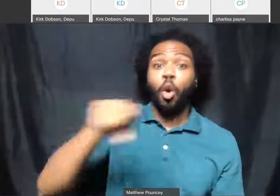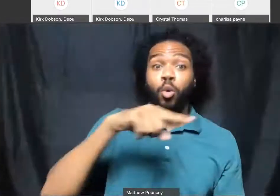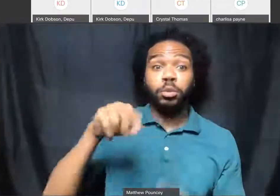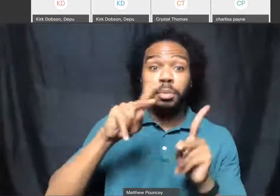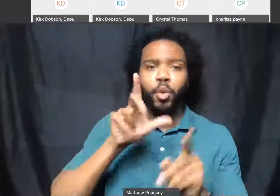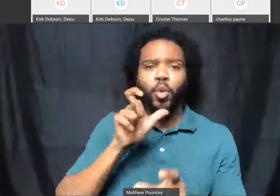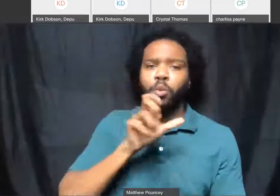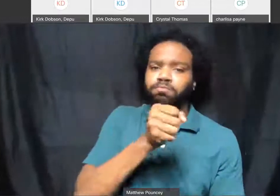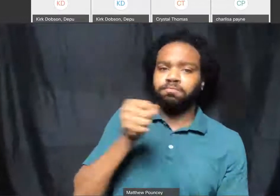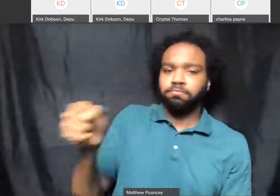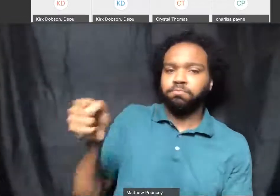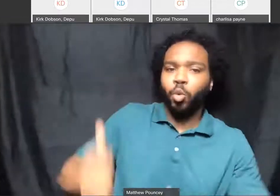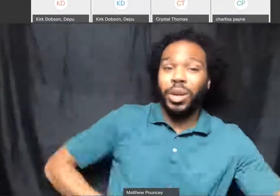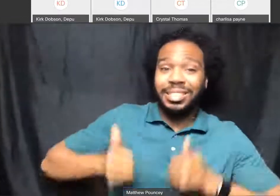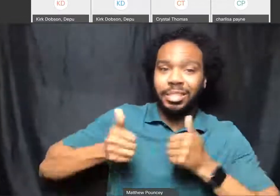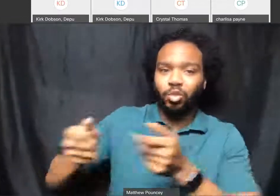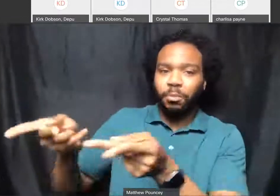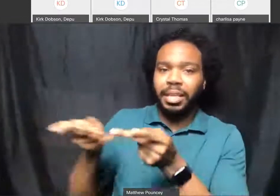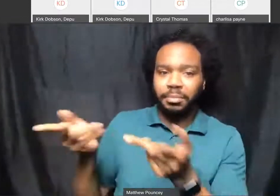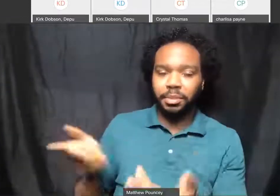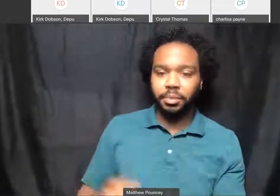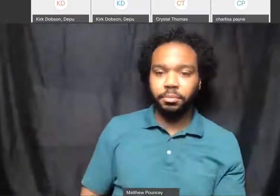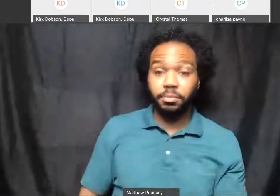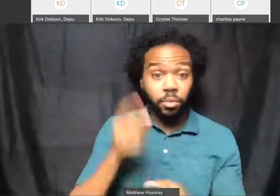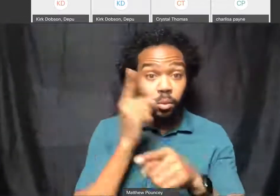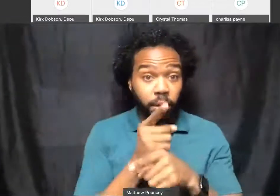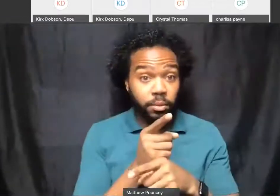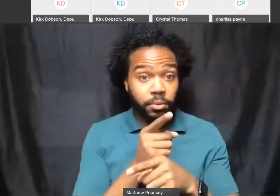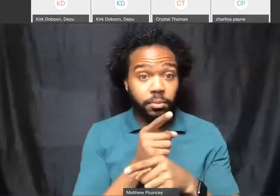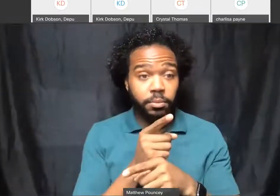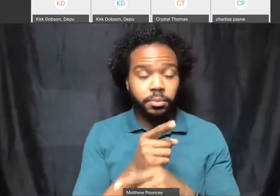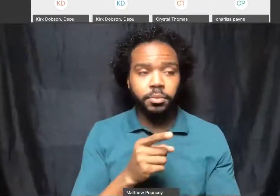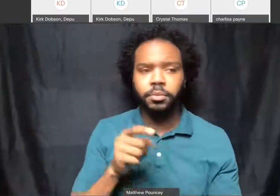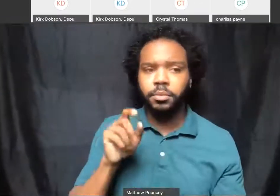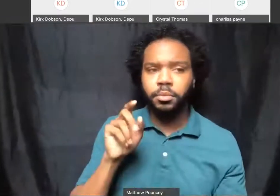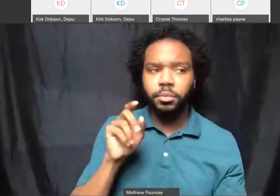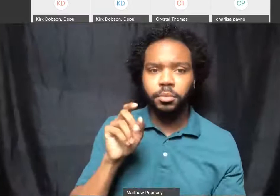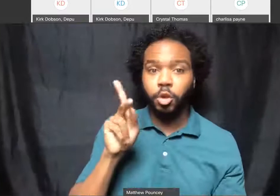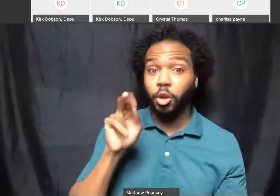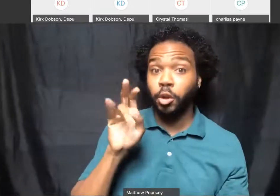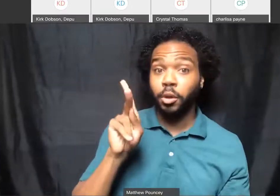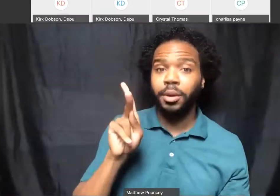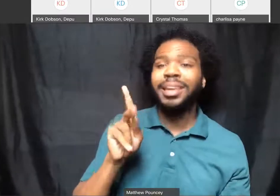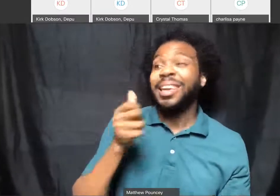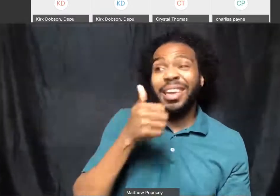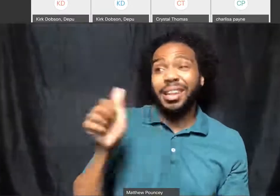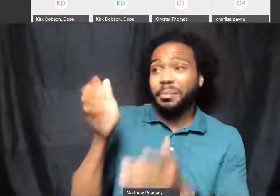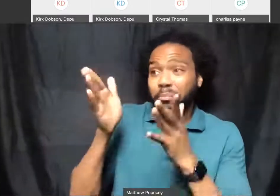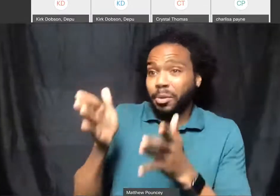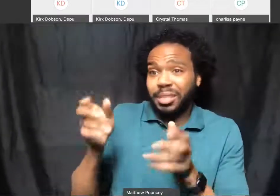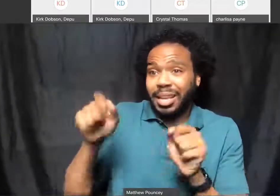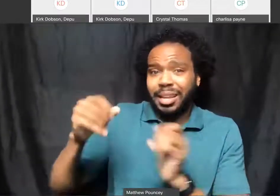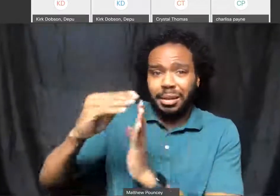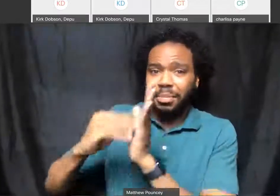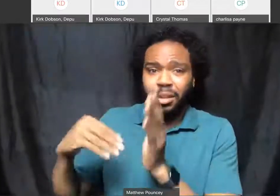placement, the provider completes it, correct? Well, anyone involved with the person can complete it who knows the